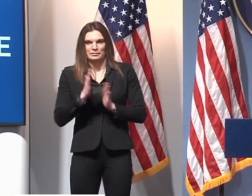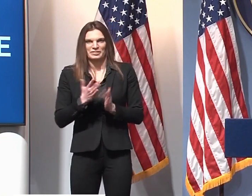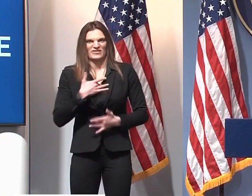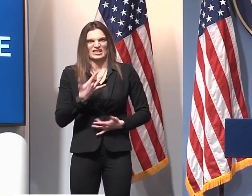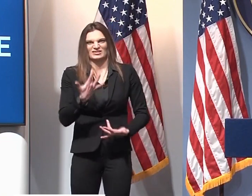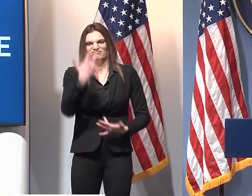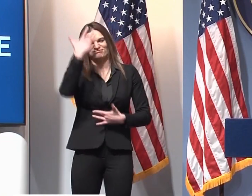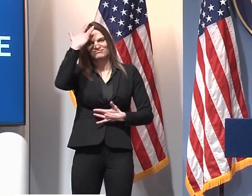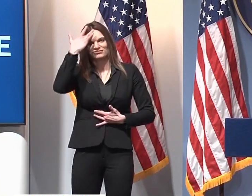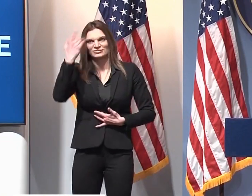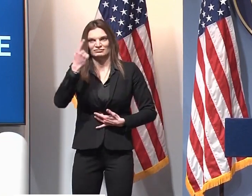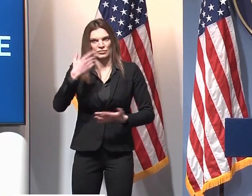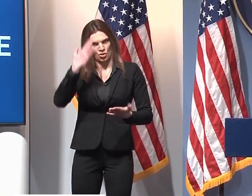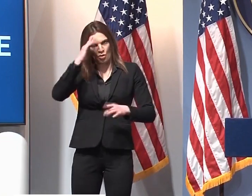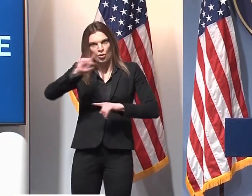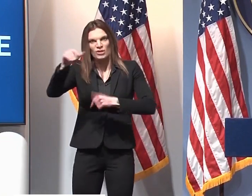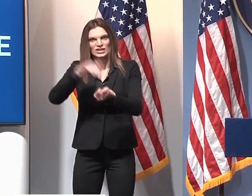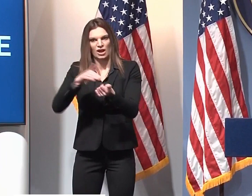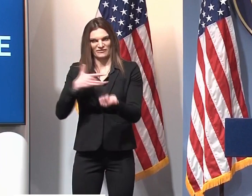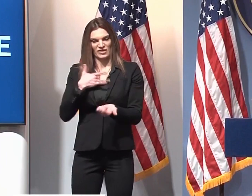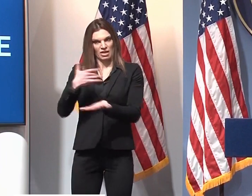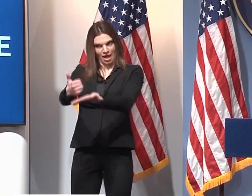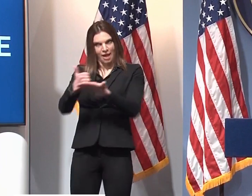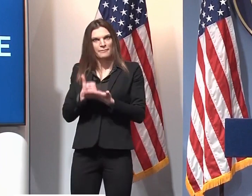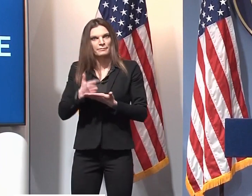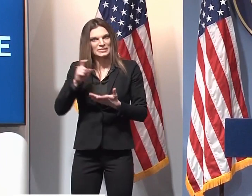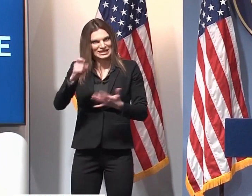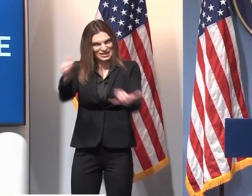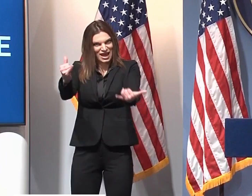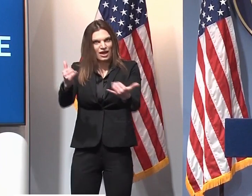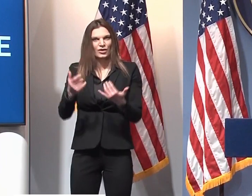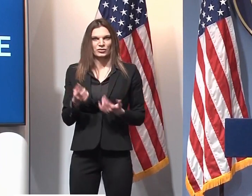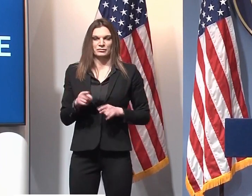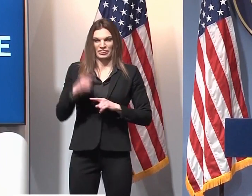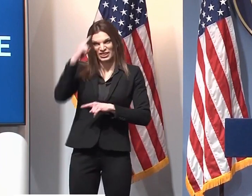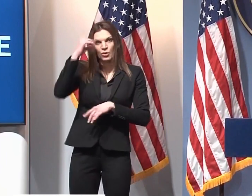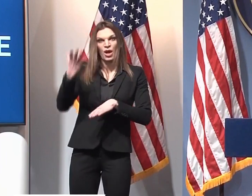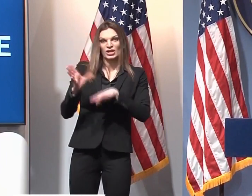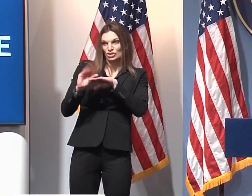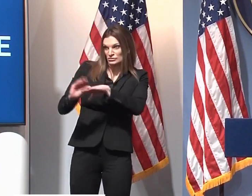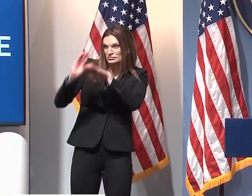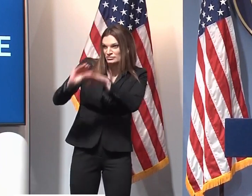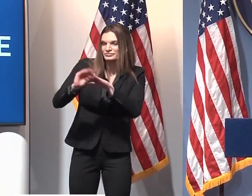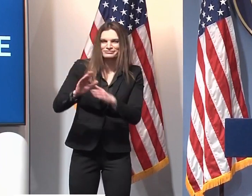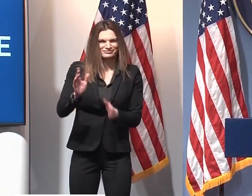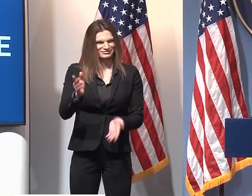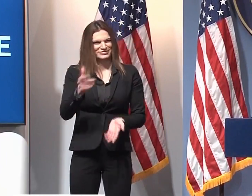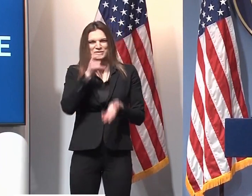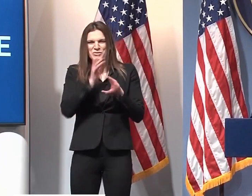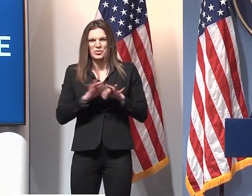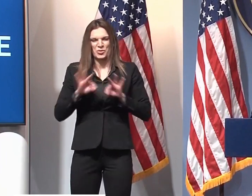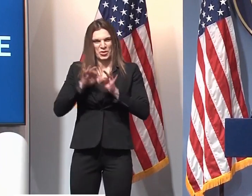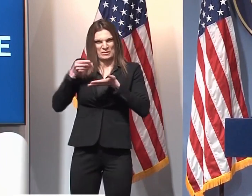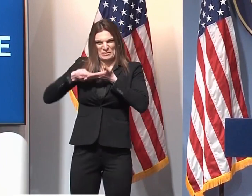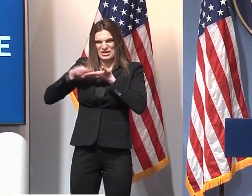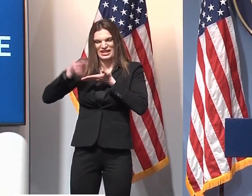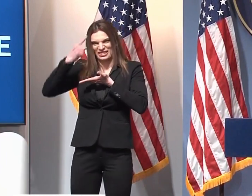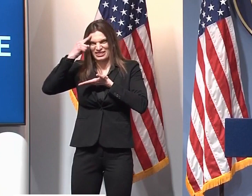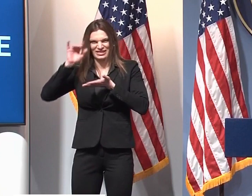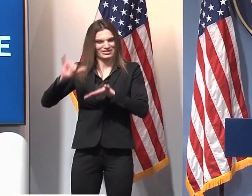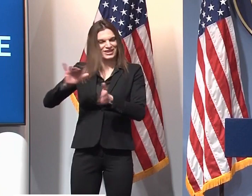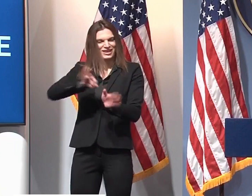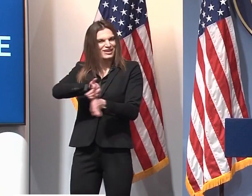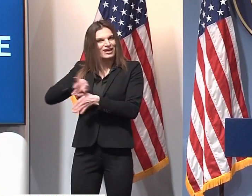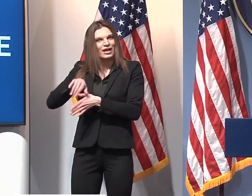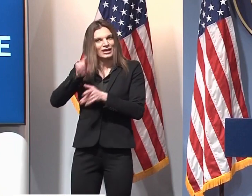would want the best treatment, even if it isn't the cheapest treatment, to get you back to normal. I implore